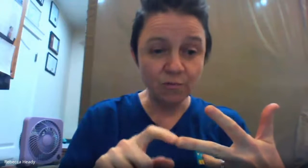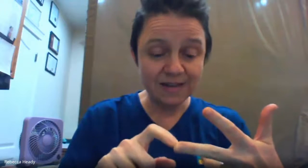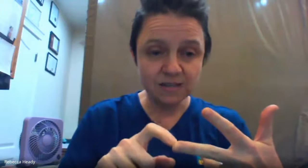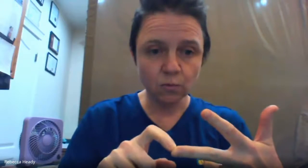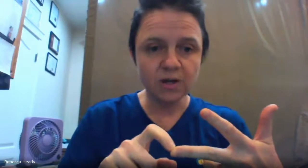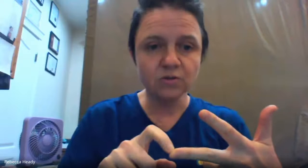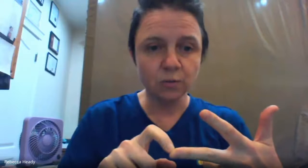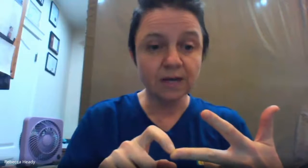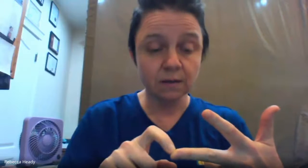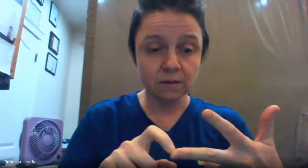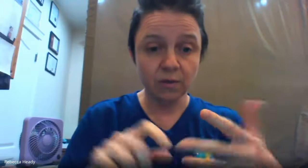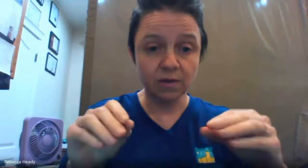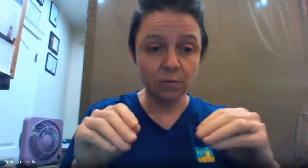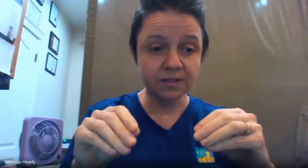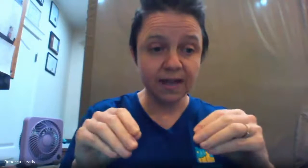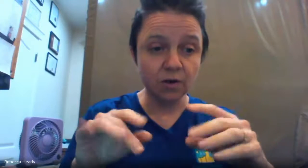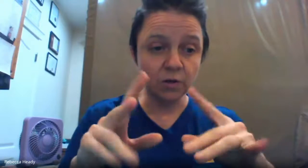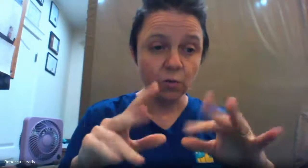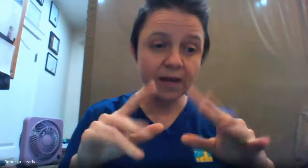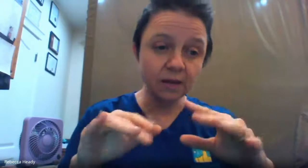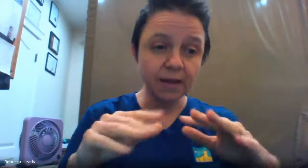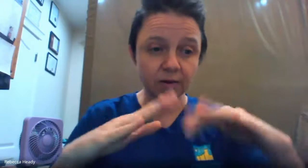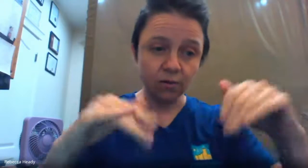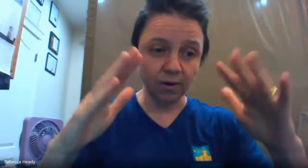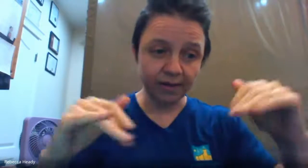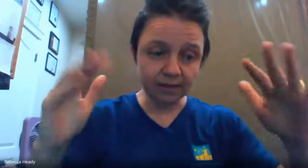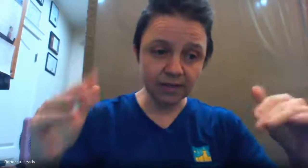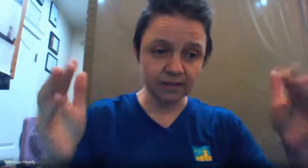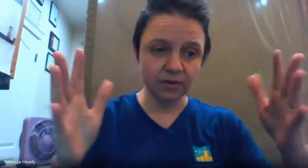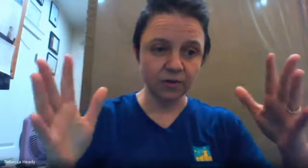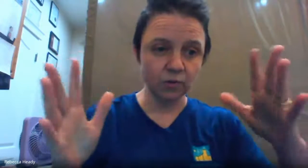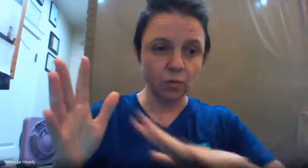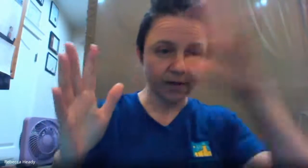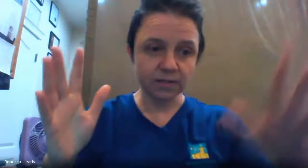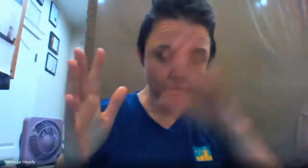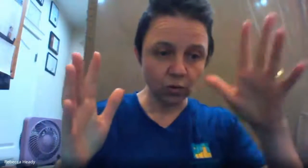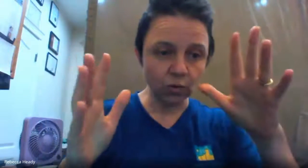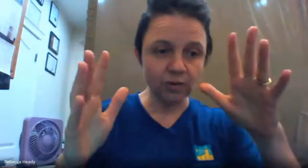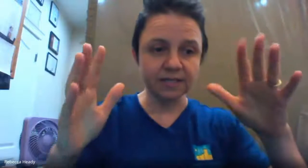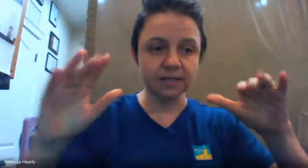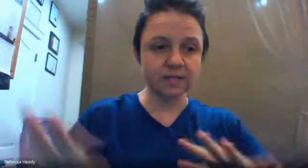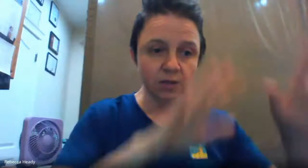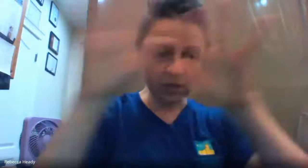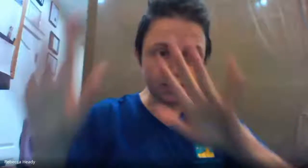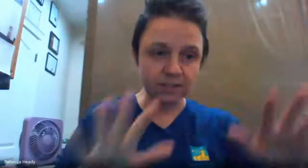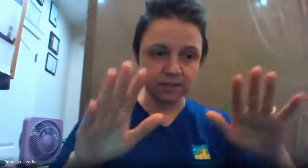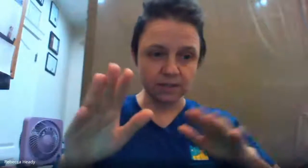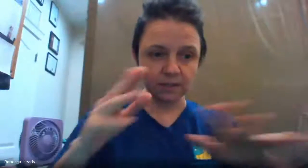you doing with the sign? Are you wiggling? Are you going like this? Are you going in a circle? Is it synchronous? Is it opposite